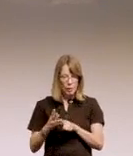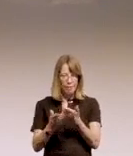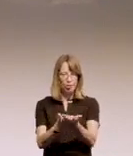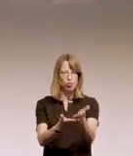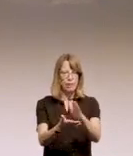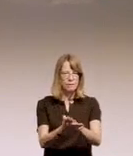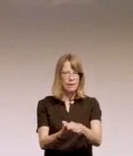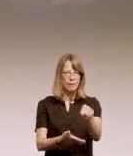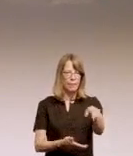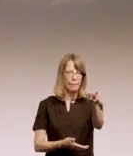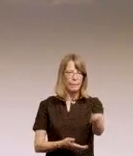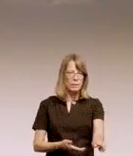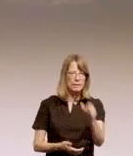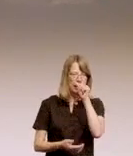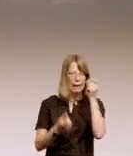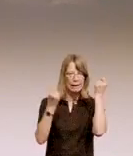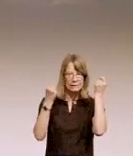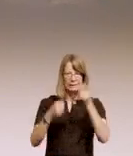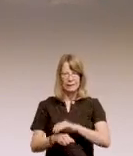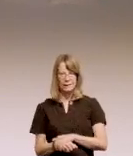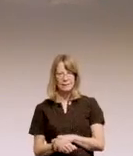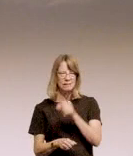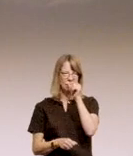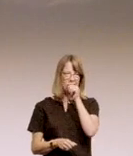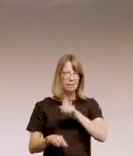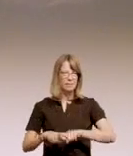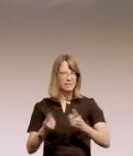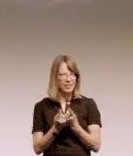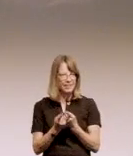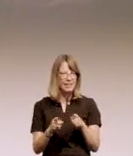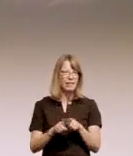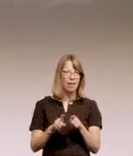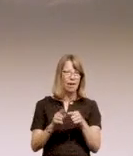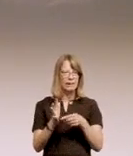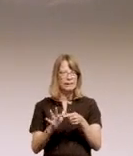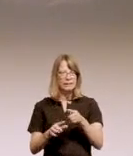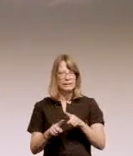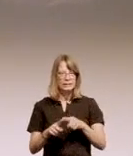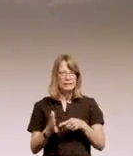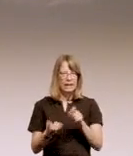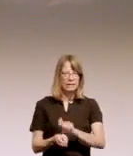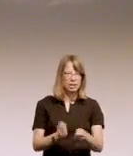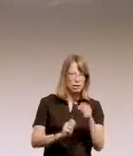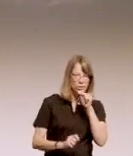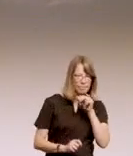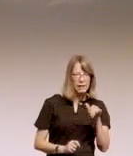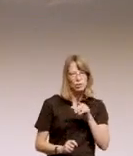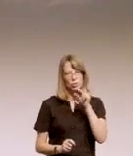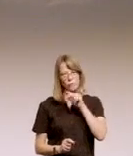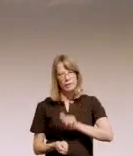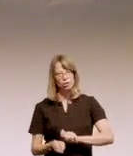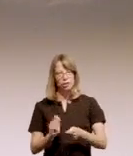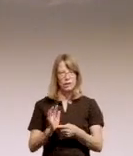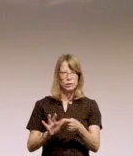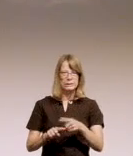by the person on the end. And it can take many forms, like speech to text, text to speech, zoom magnification, it can even be tactile on a